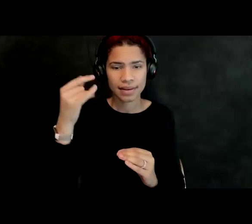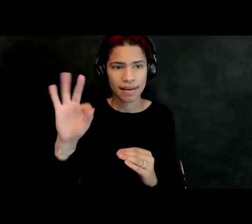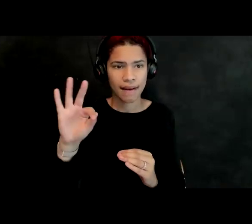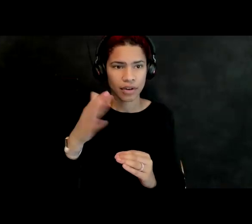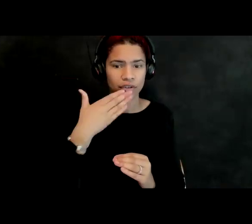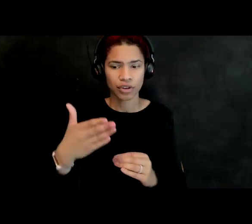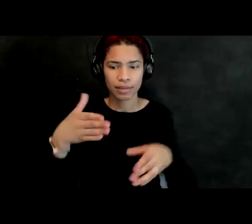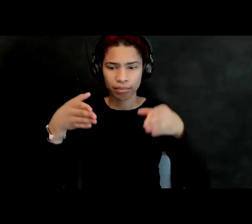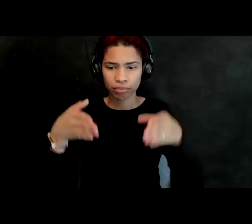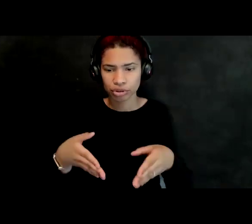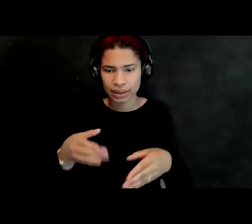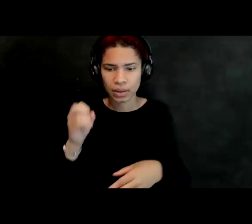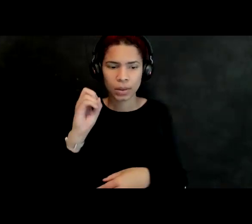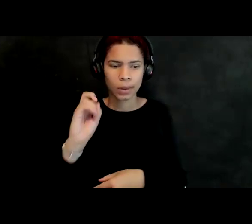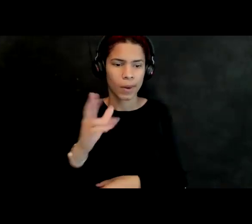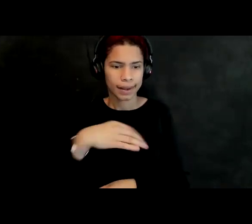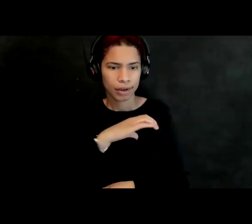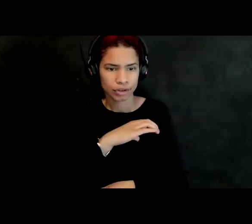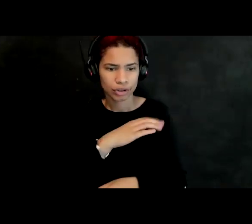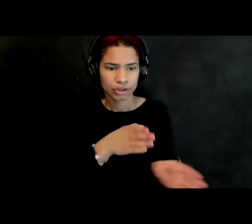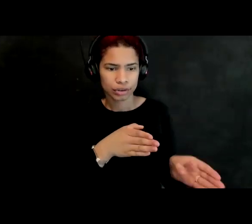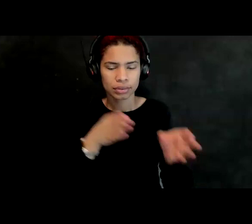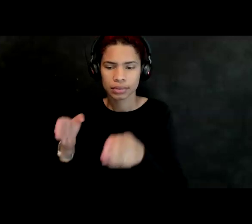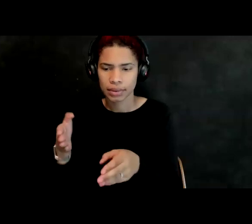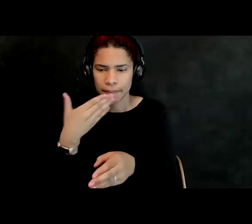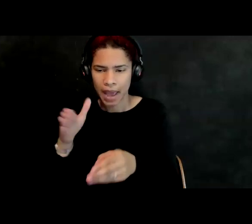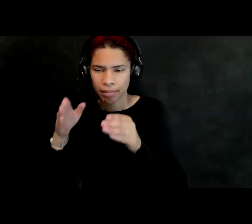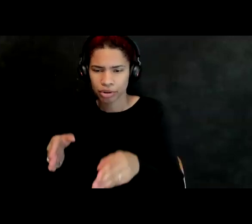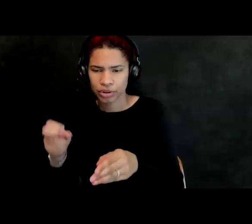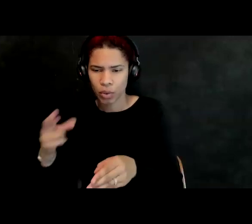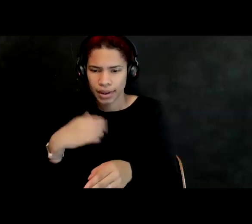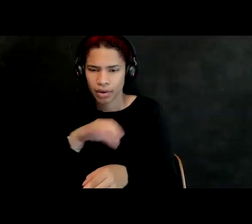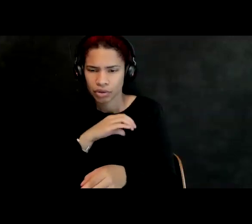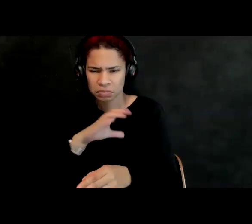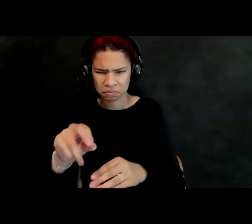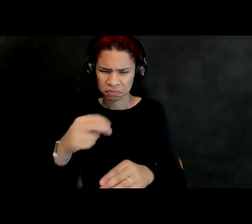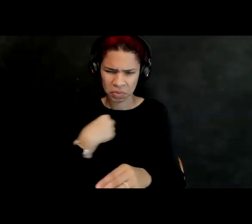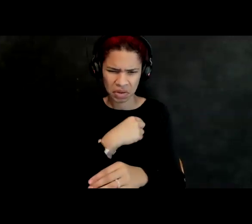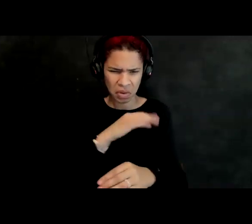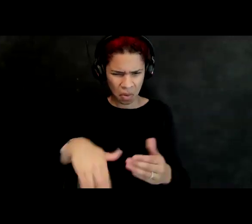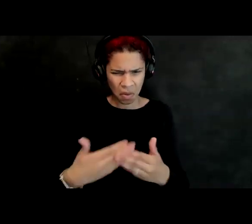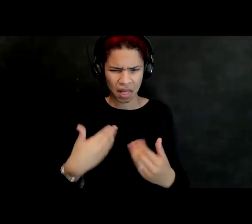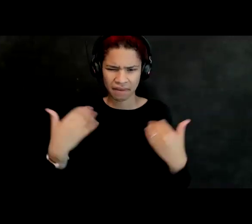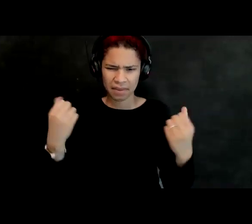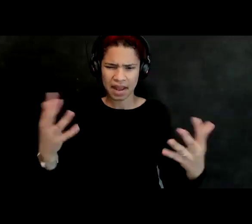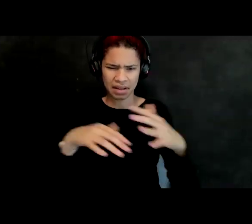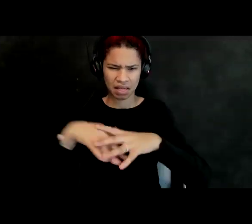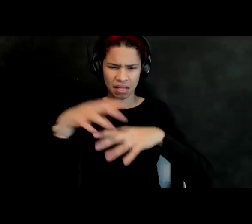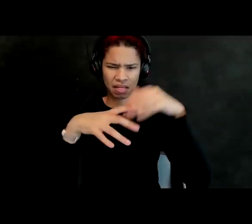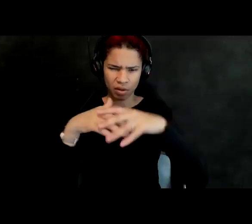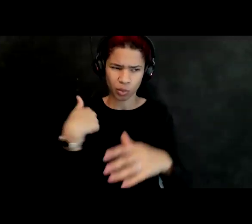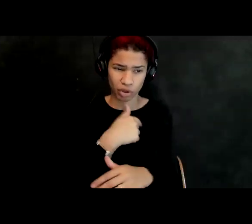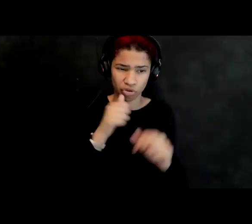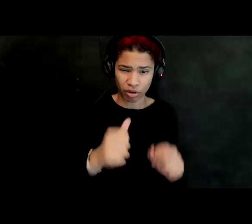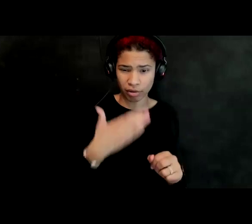good person or character and the bad person or character, that we all have many capabilities of doing good and bad things.